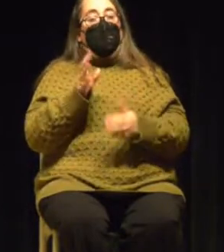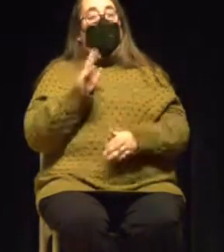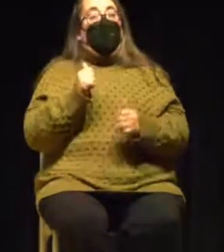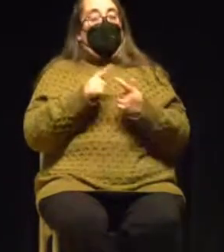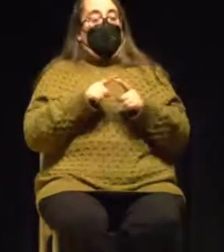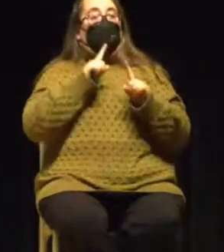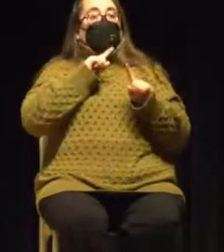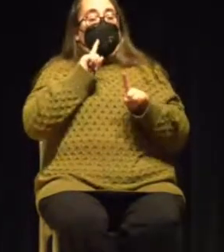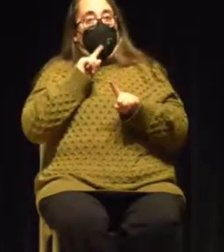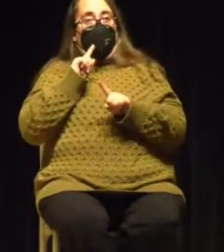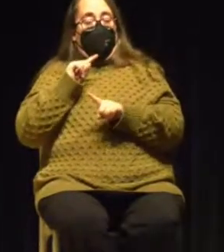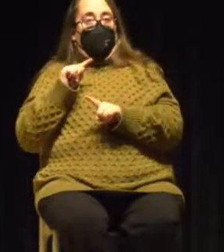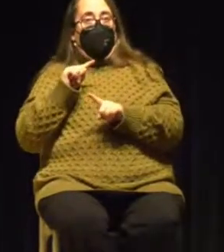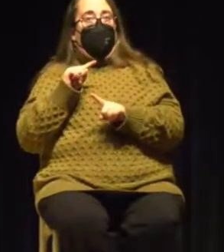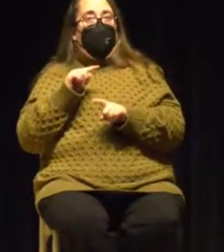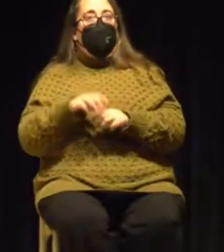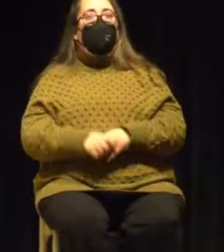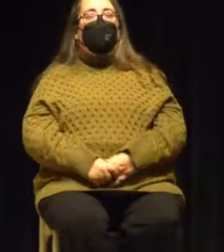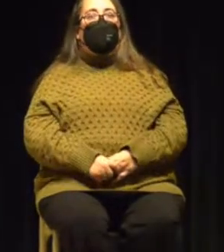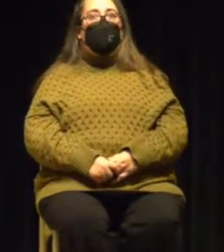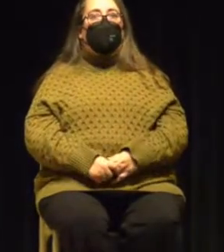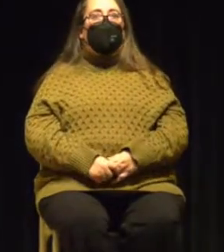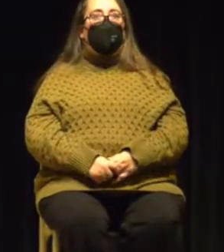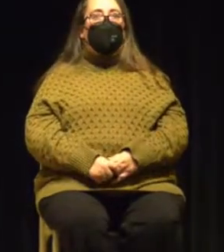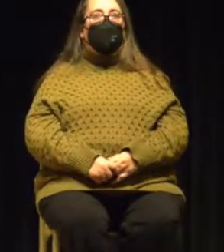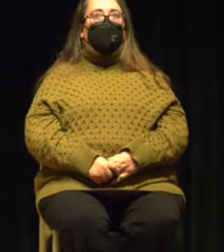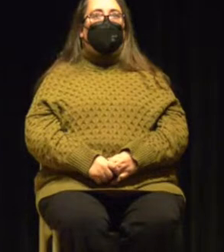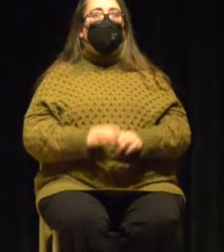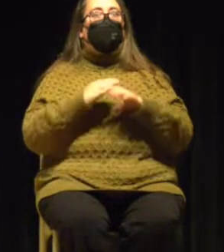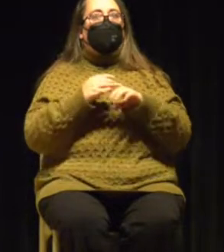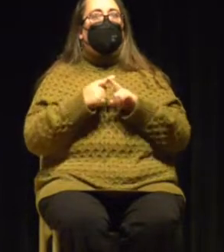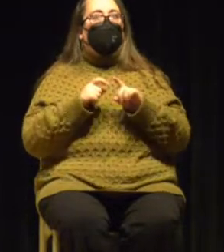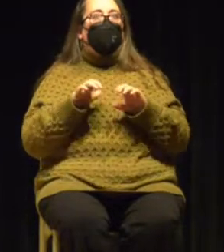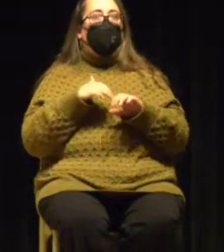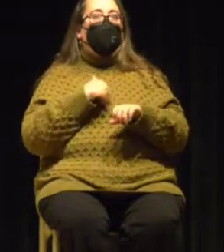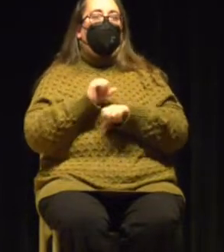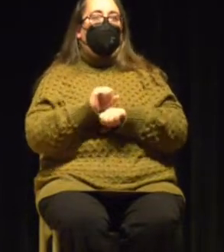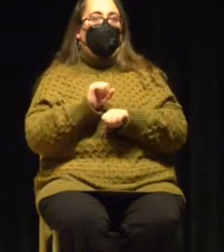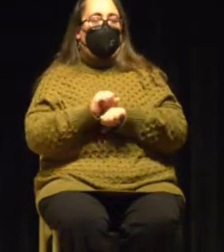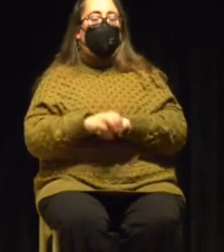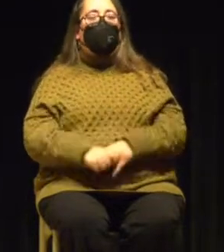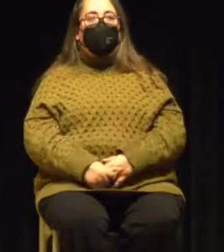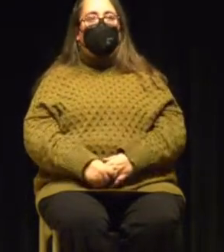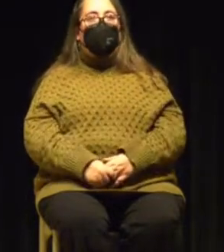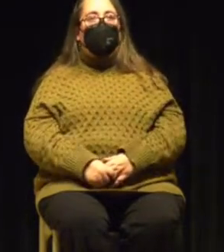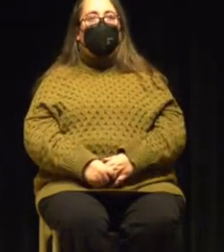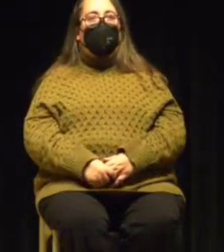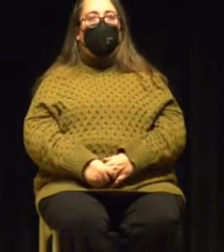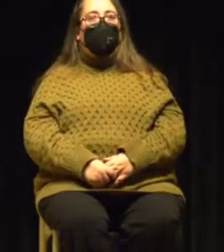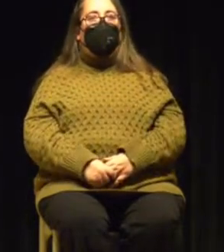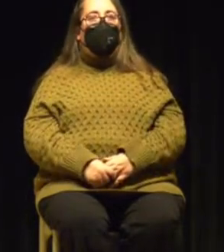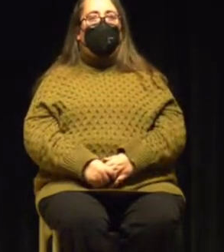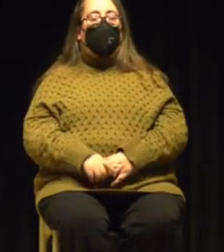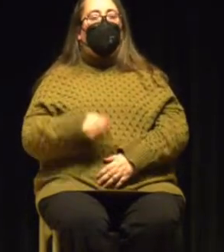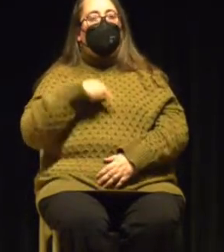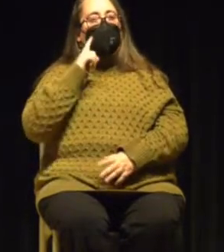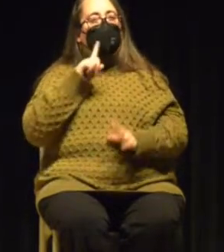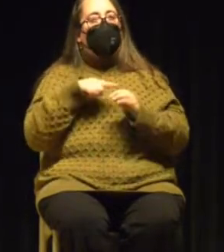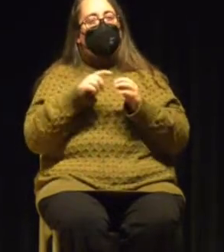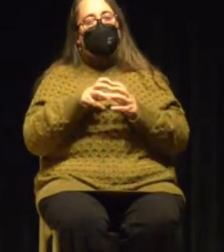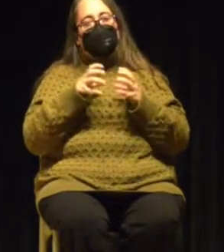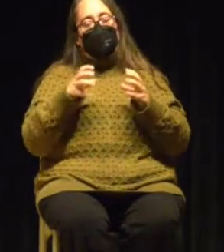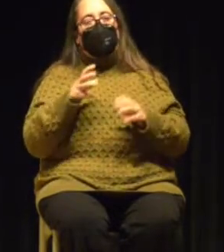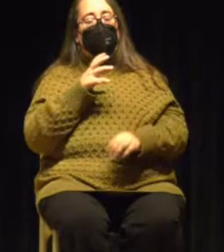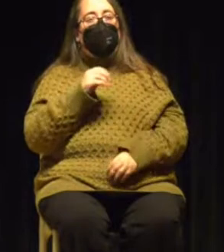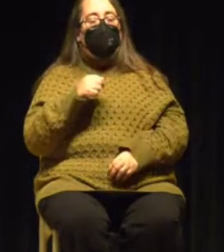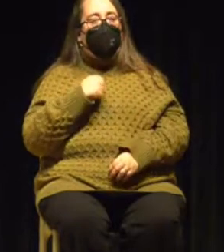to respond to those kinds of attacks, and it was preventing me from actually doing my work because I would spend so much time thinking about it and responding to it. And